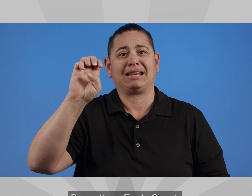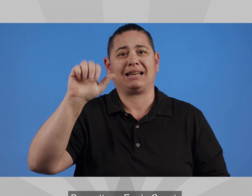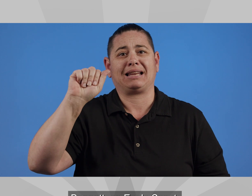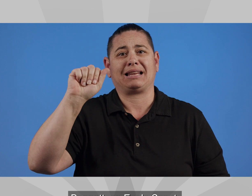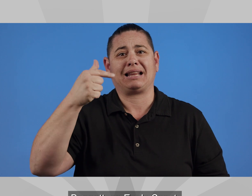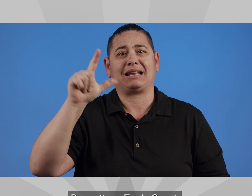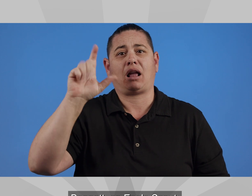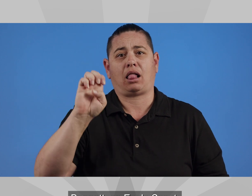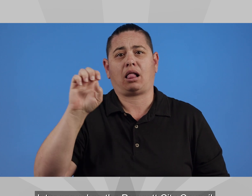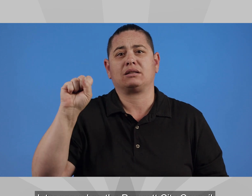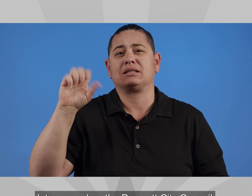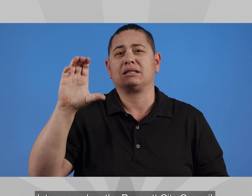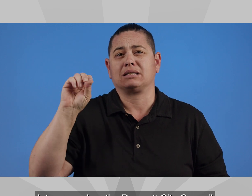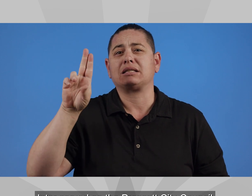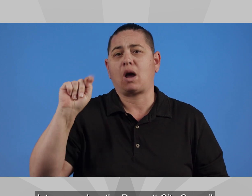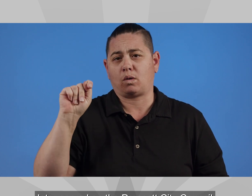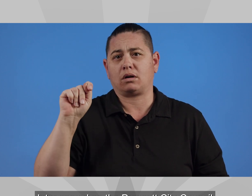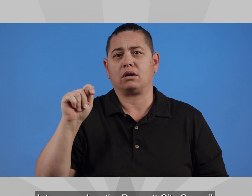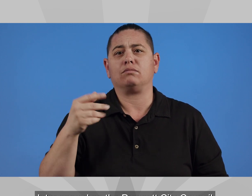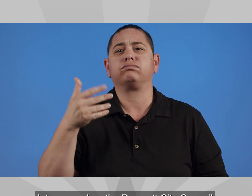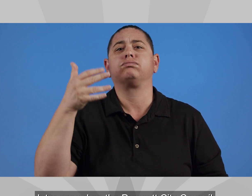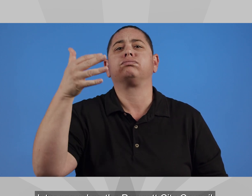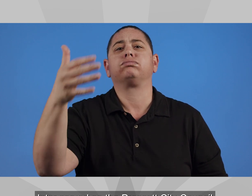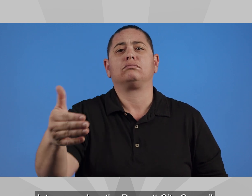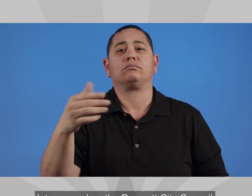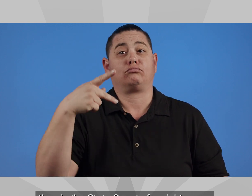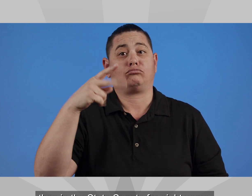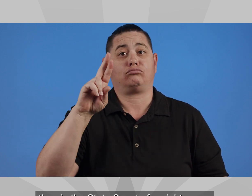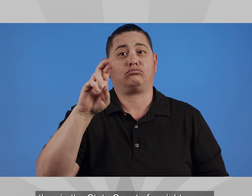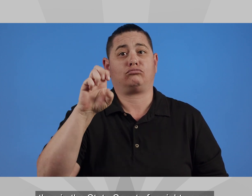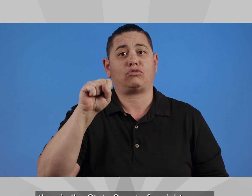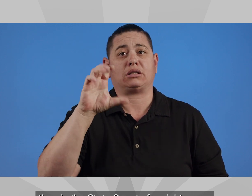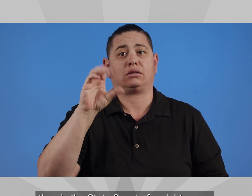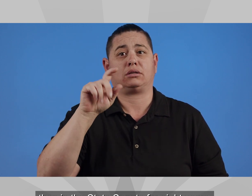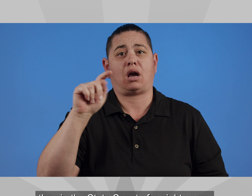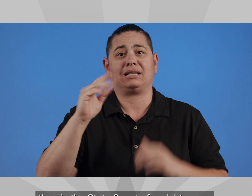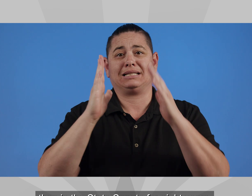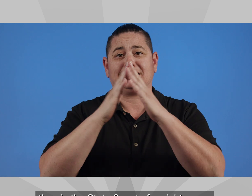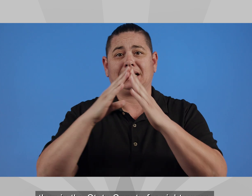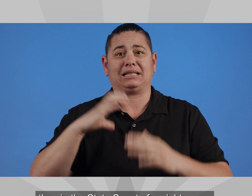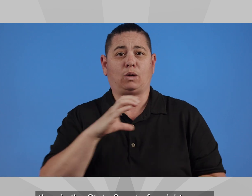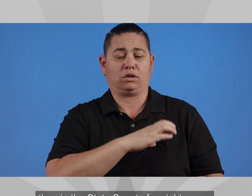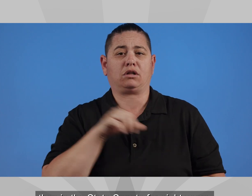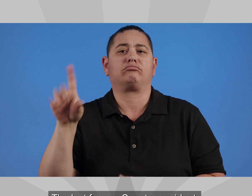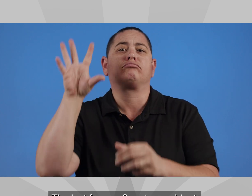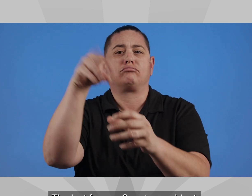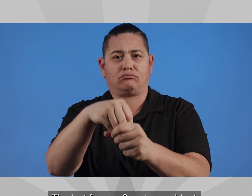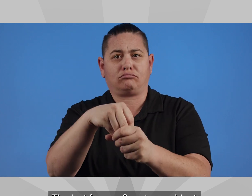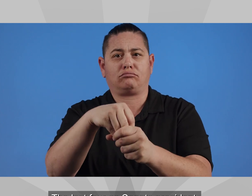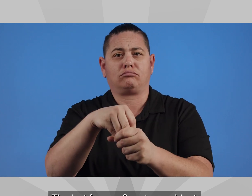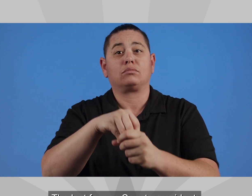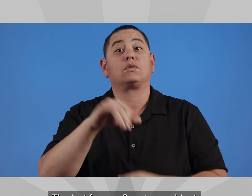Bennett, an Eagle Scout, later served on the Prescott City Council, then in the state Senate for 8 years, the